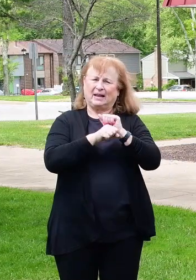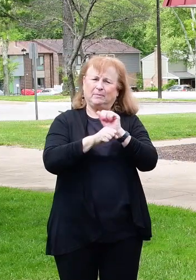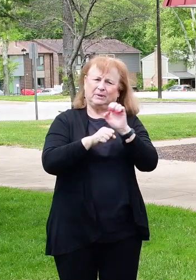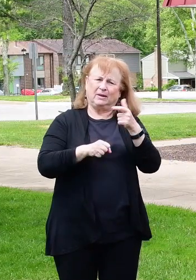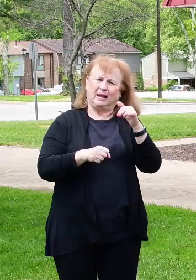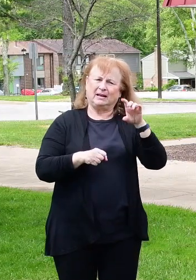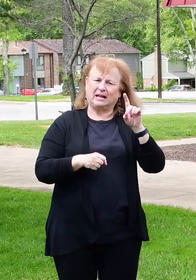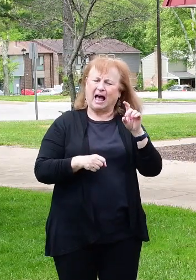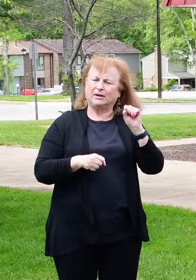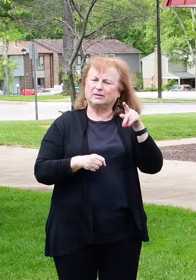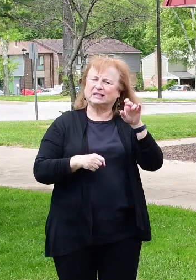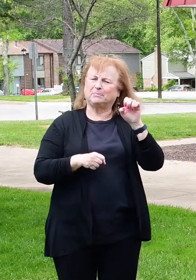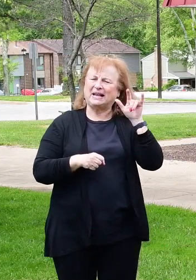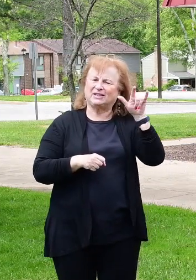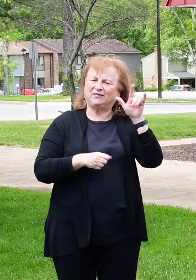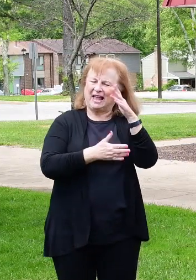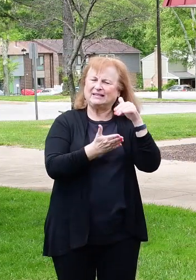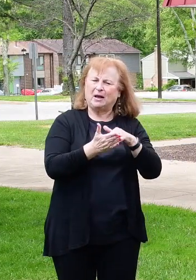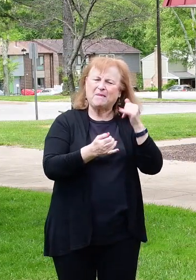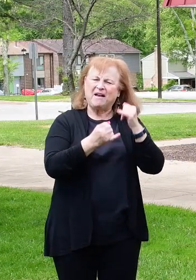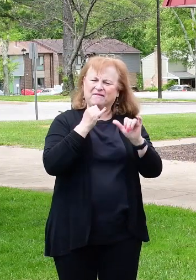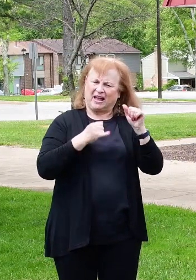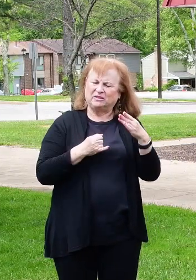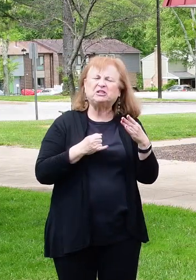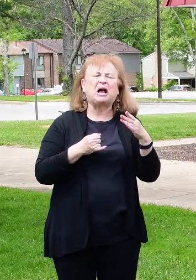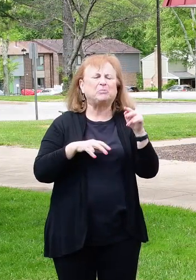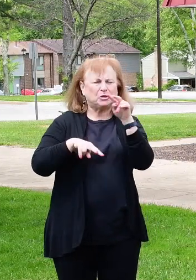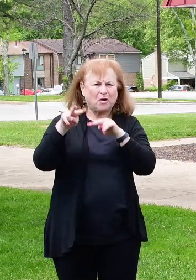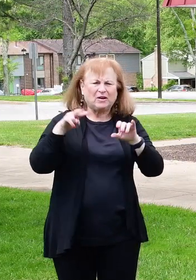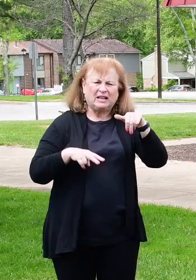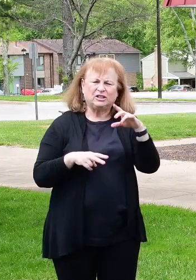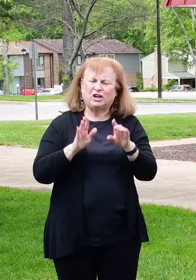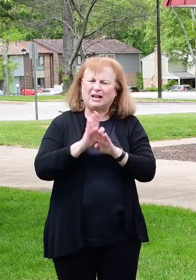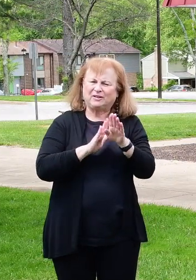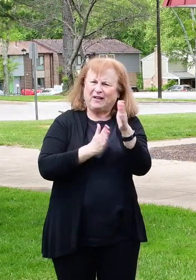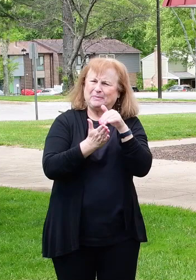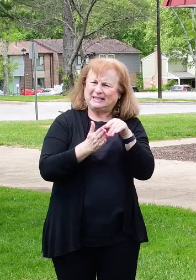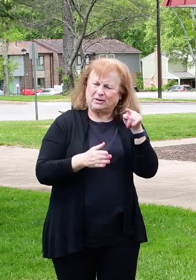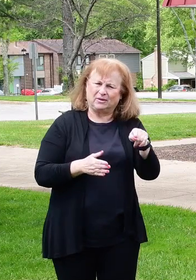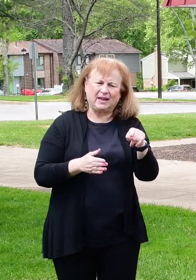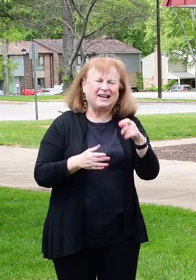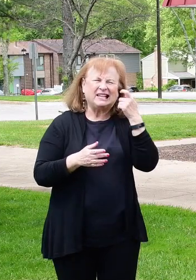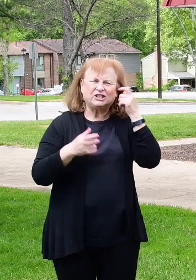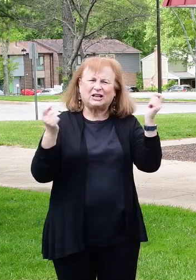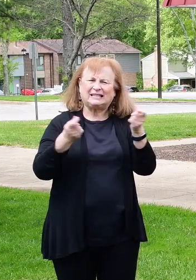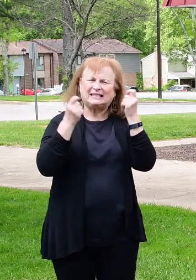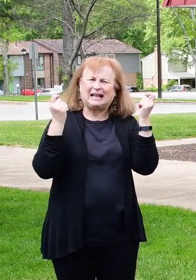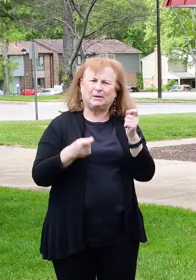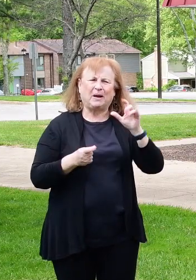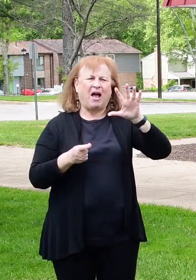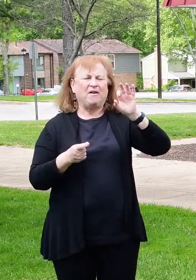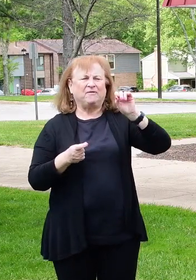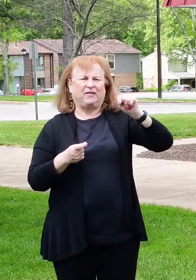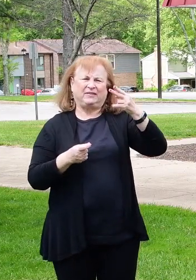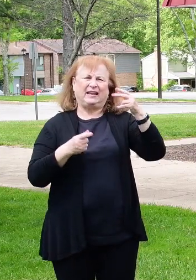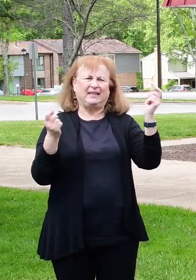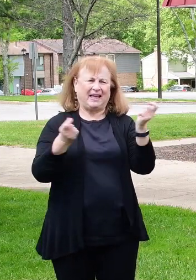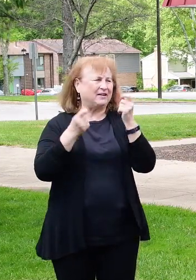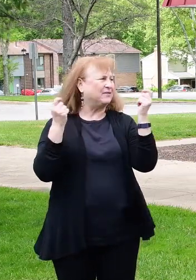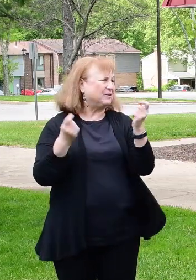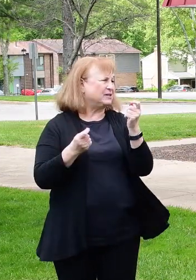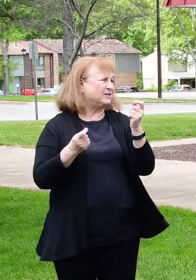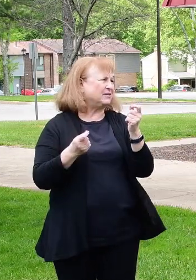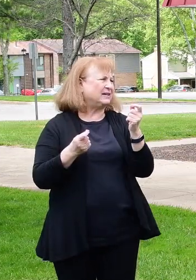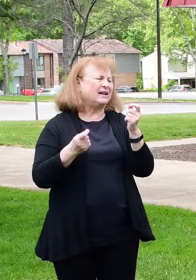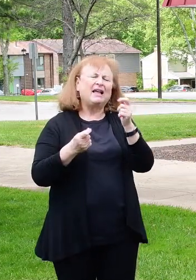at Goddard Space Flight Center, one of my final jobs was overseeing the Child Development Center there, which just celebrated its 50th anniversary. It